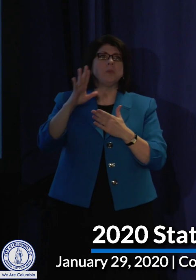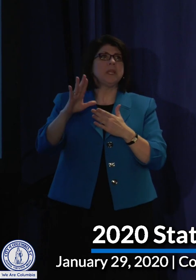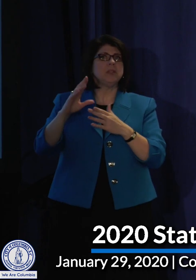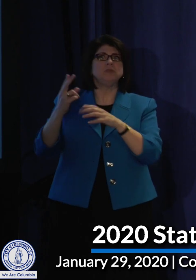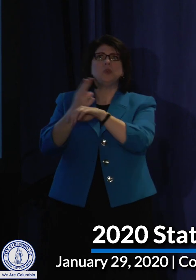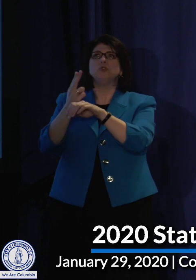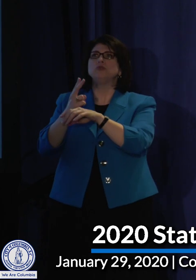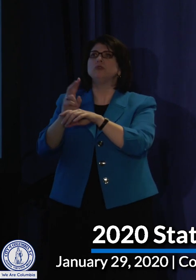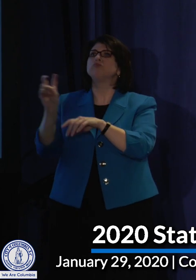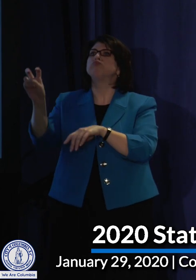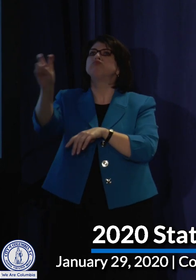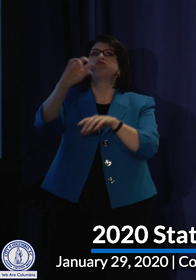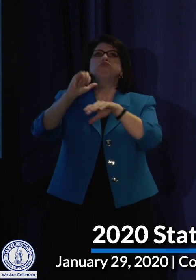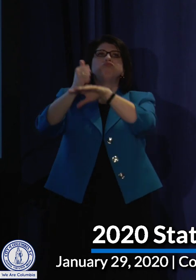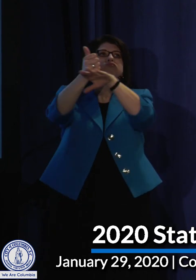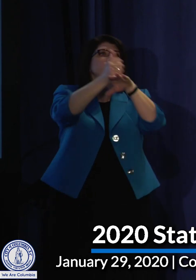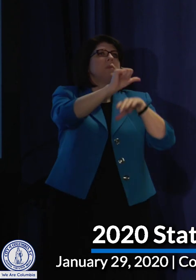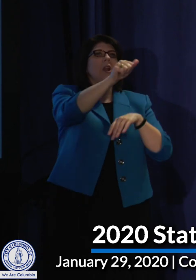places